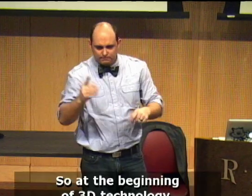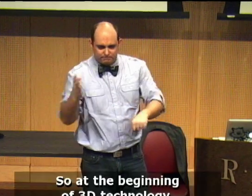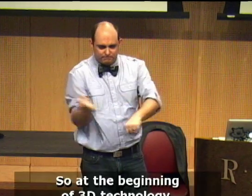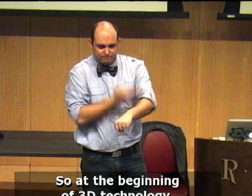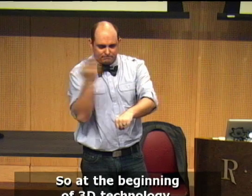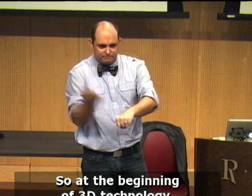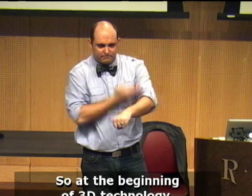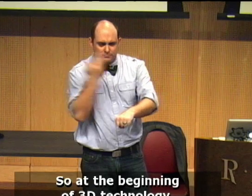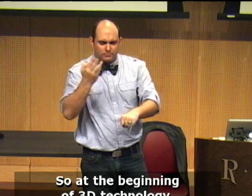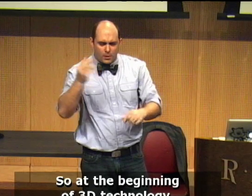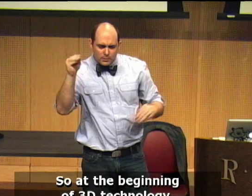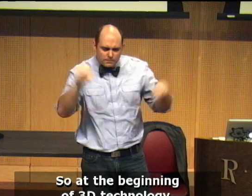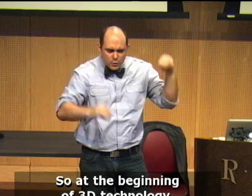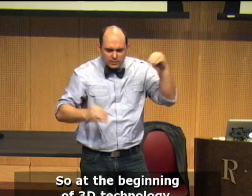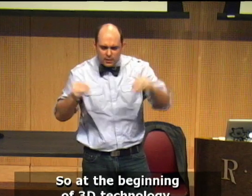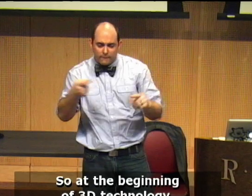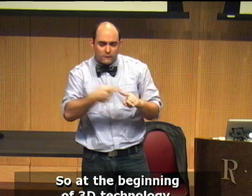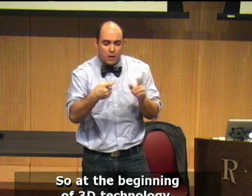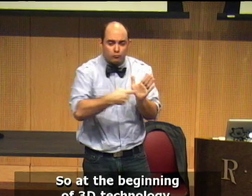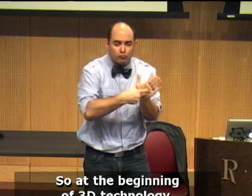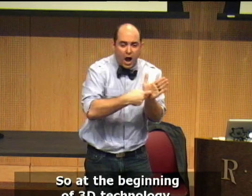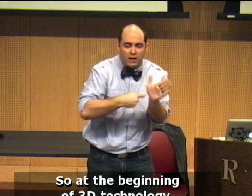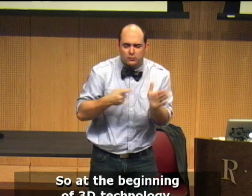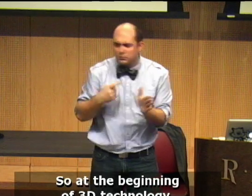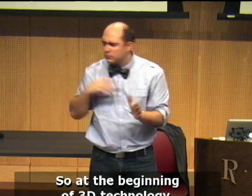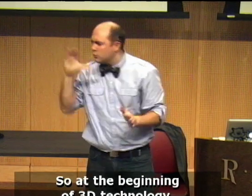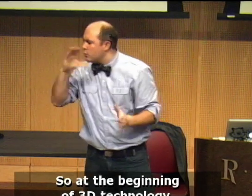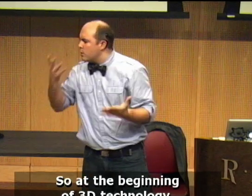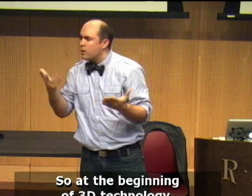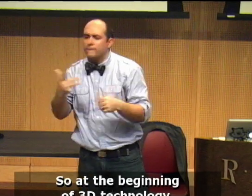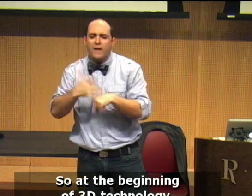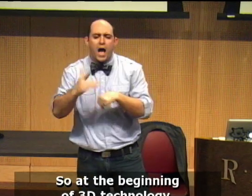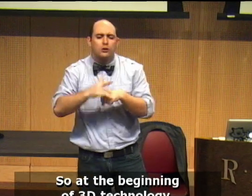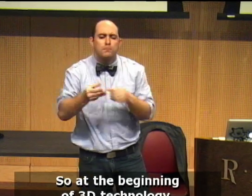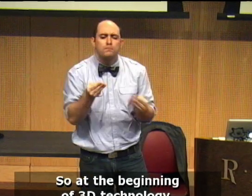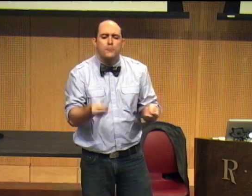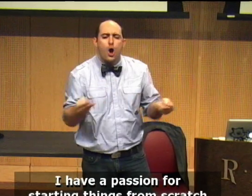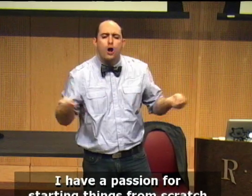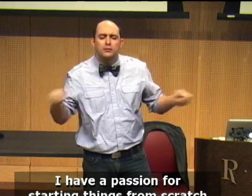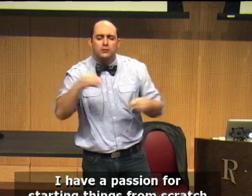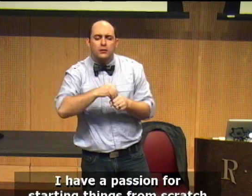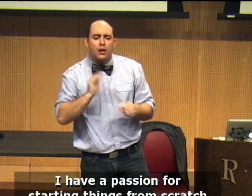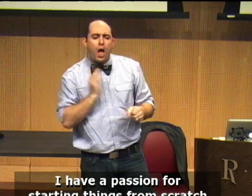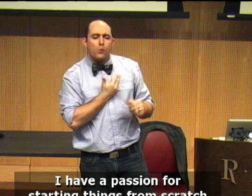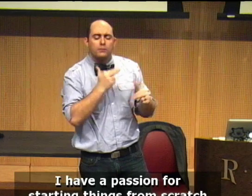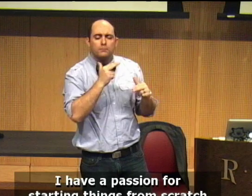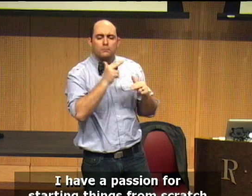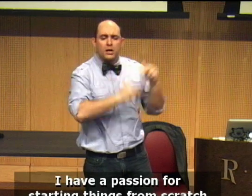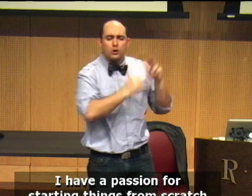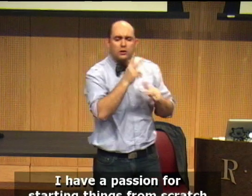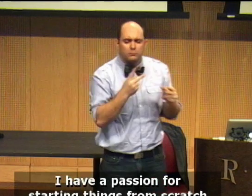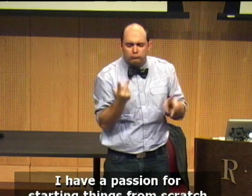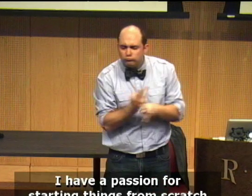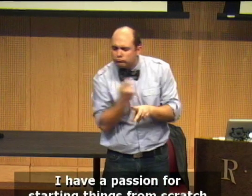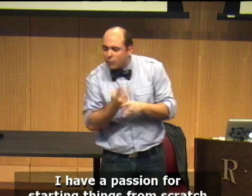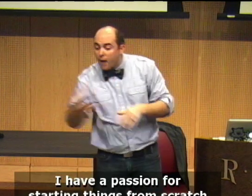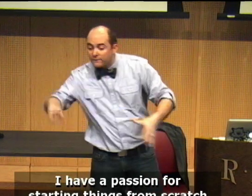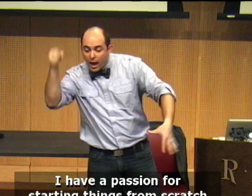So at the beginning of 3D technology, I have a passion for starting things from scratch